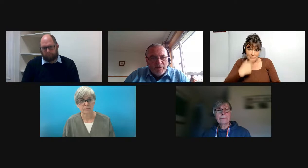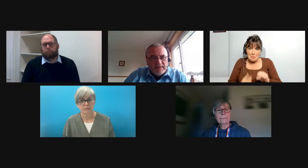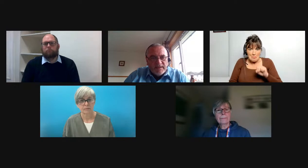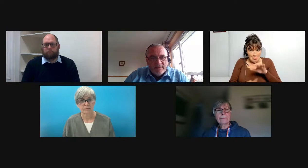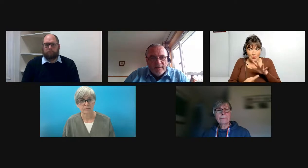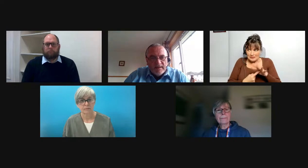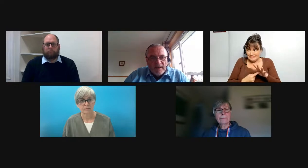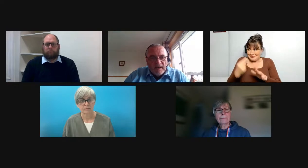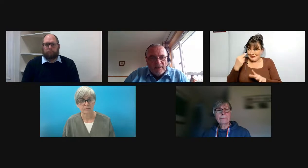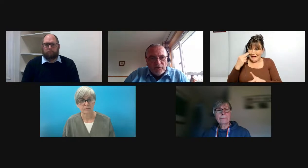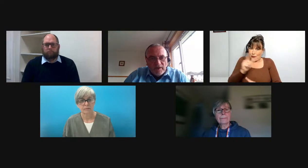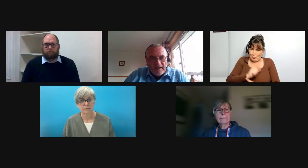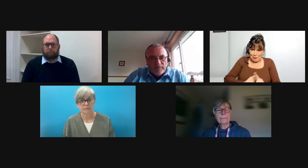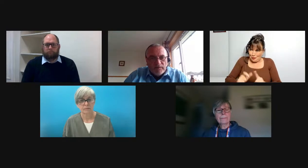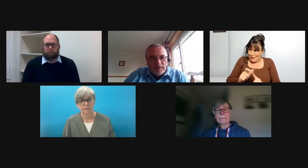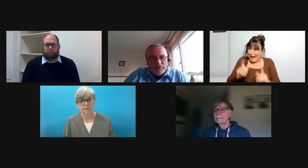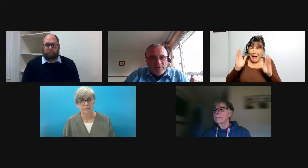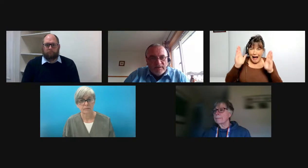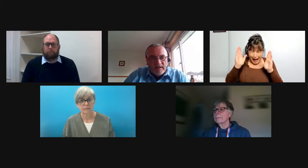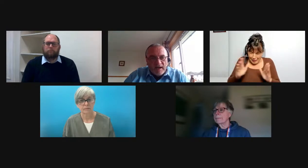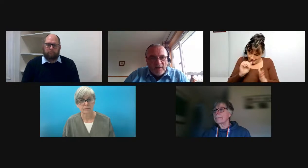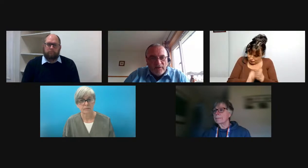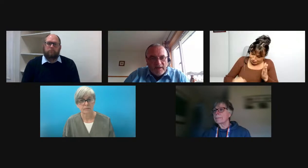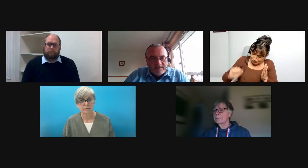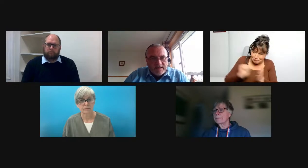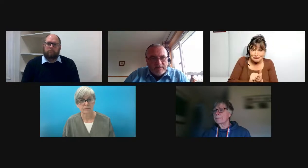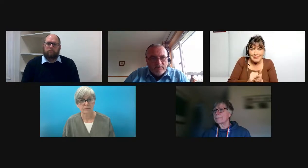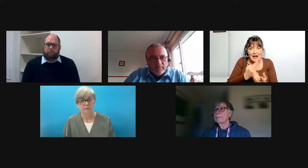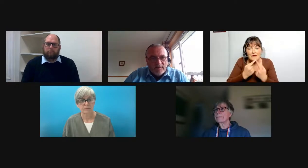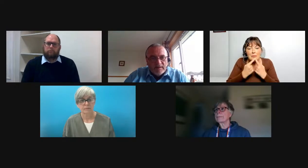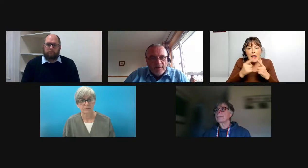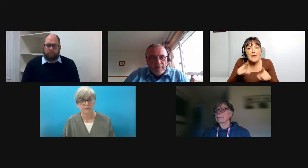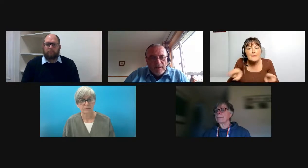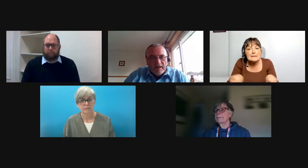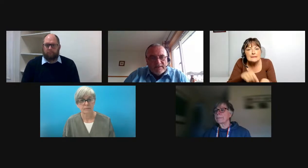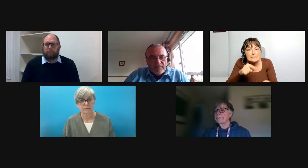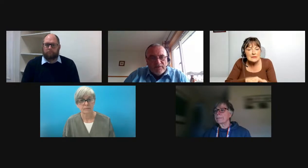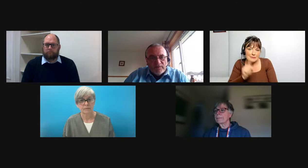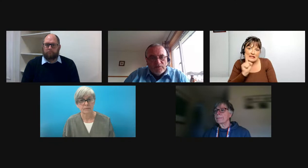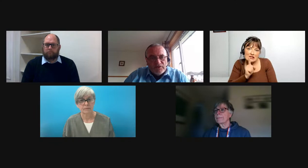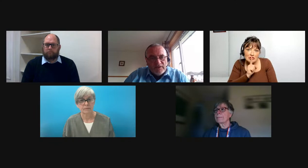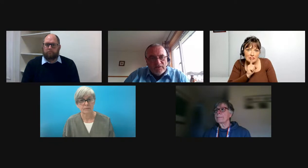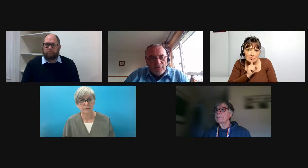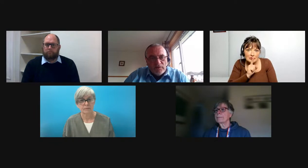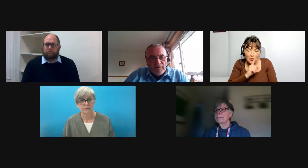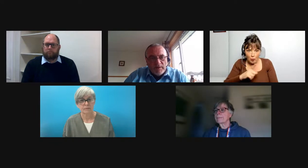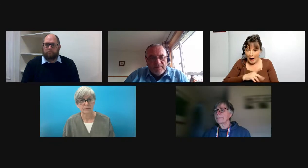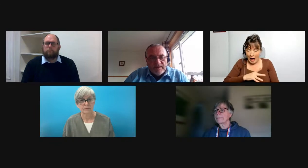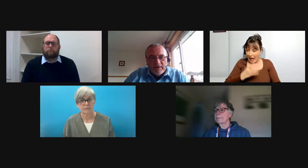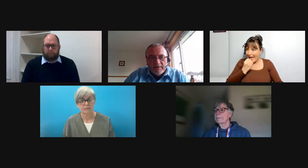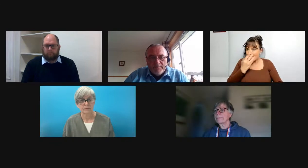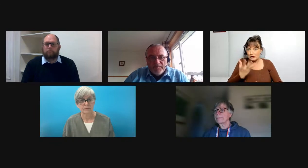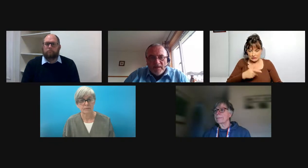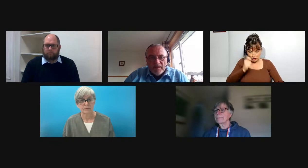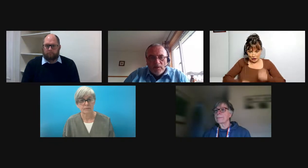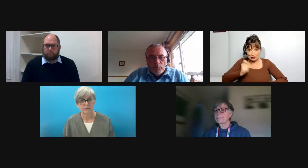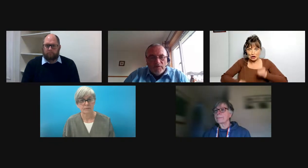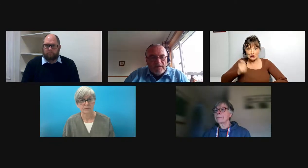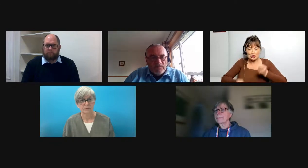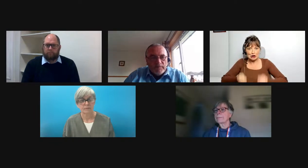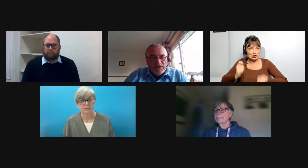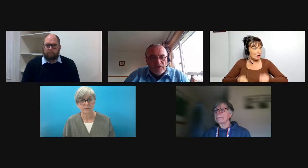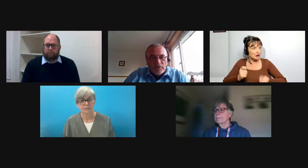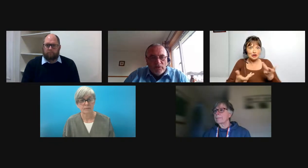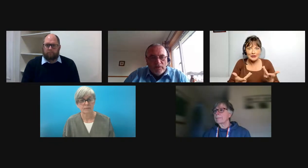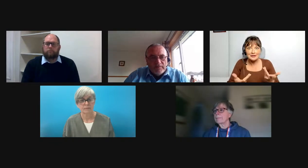the community had the right information at the right time, as everything was changing through the pandemic. We've